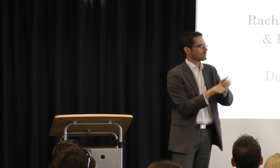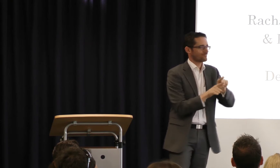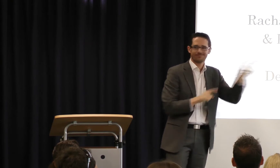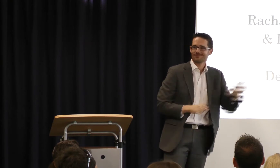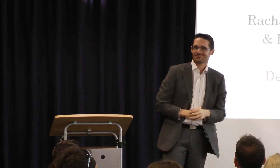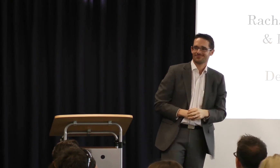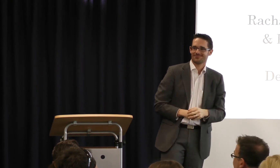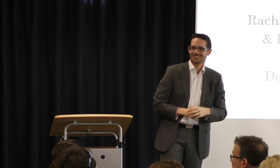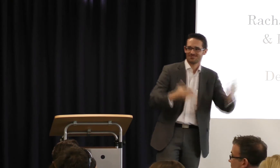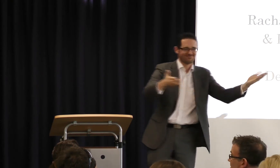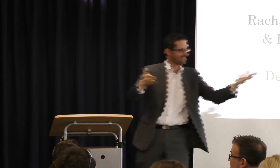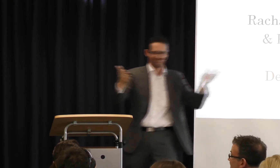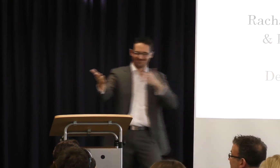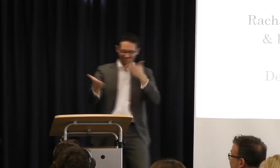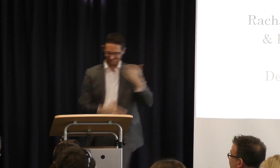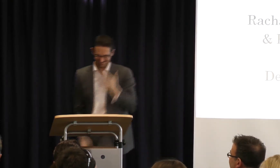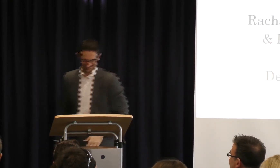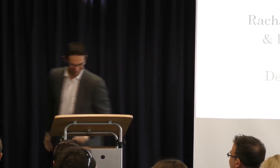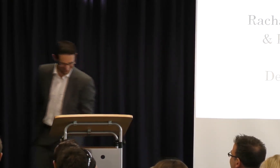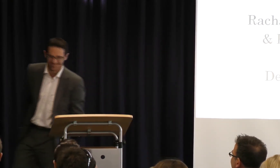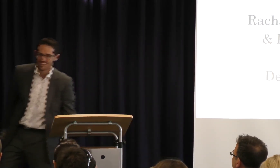and then Phil will make a contribution to it. Rachel.